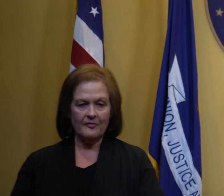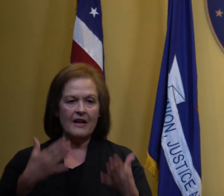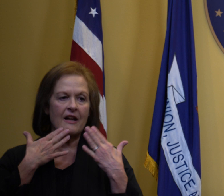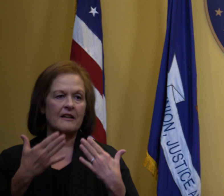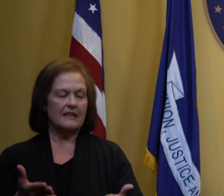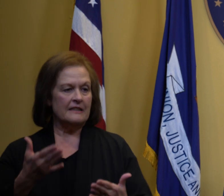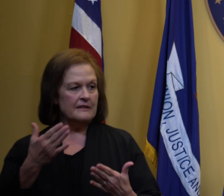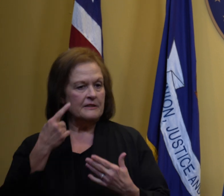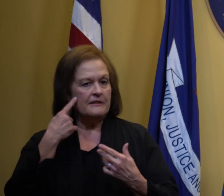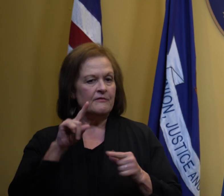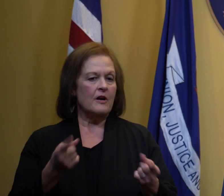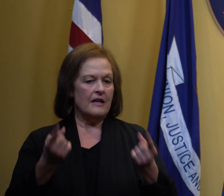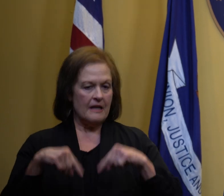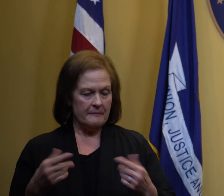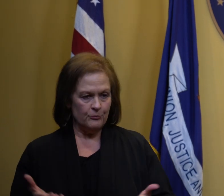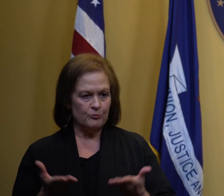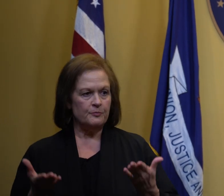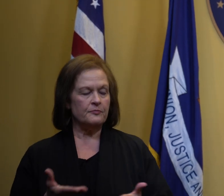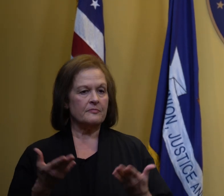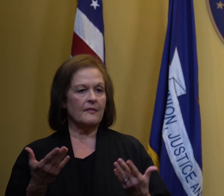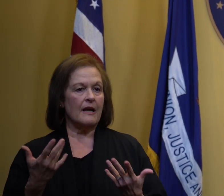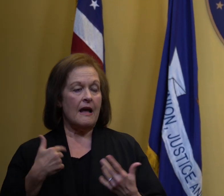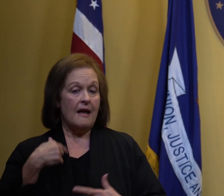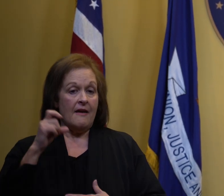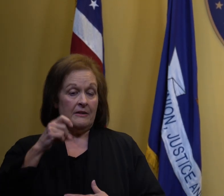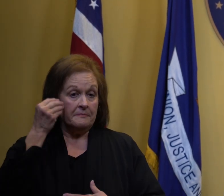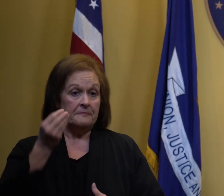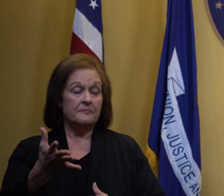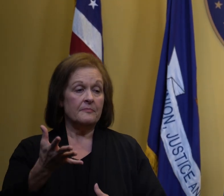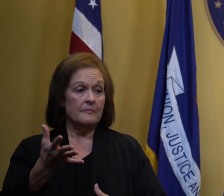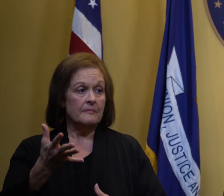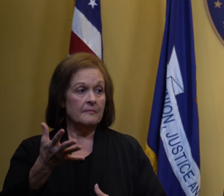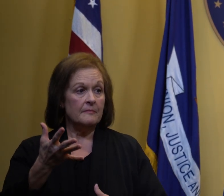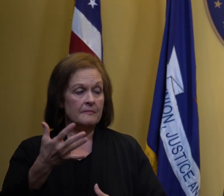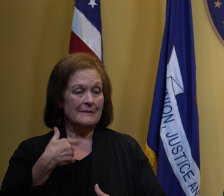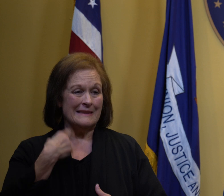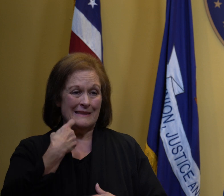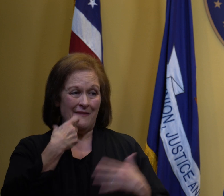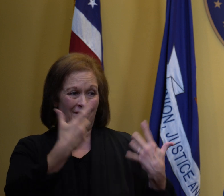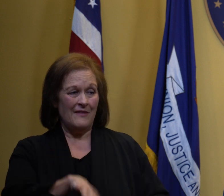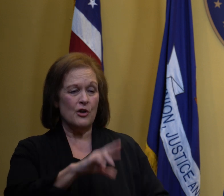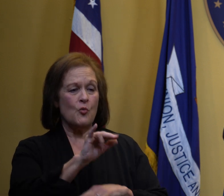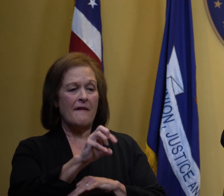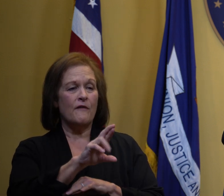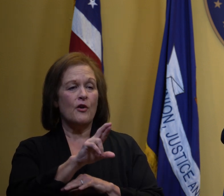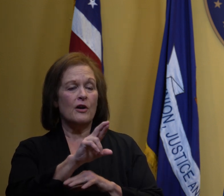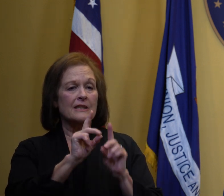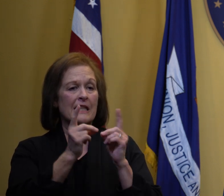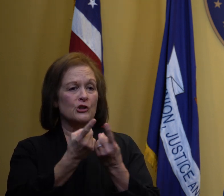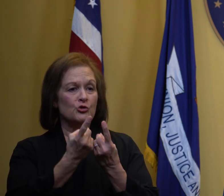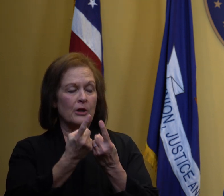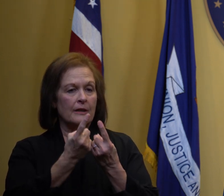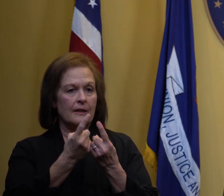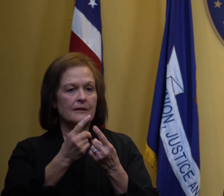Thank you all so much for being here. I have to say, well, coming from the River District groundbreaking